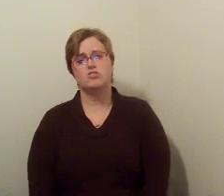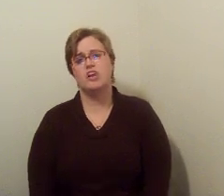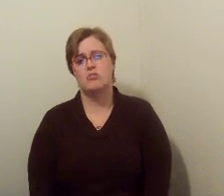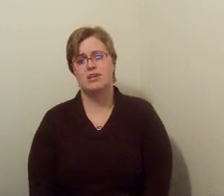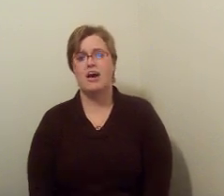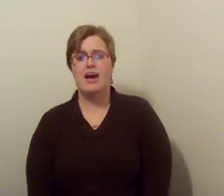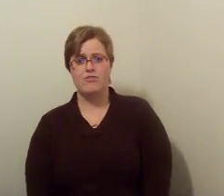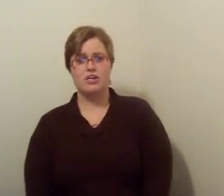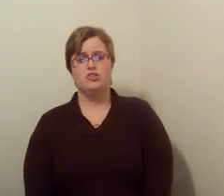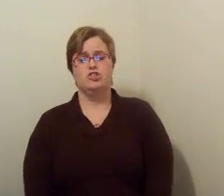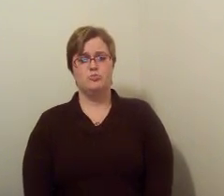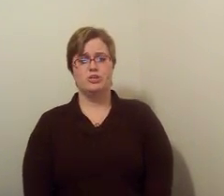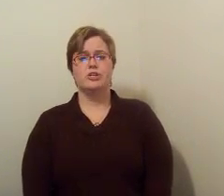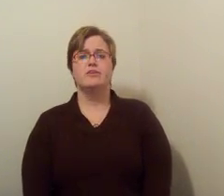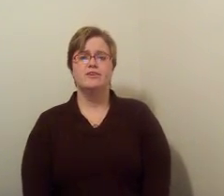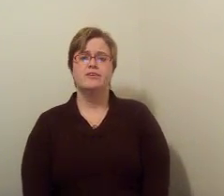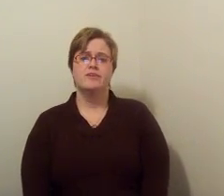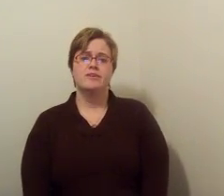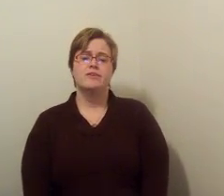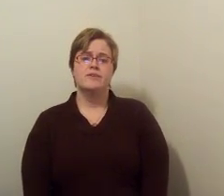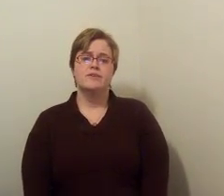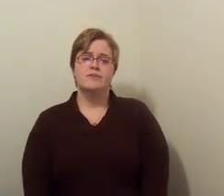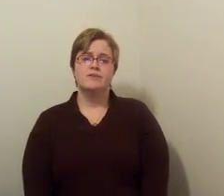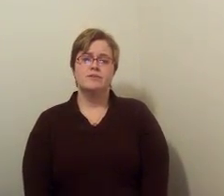job and not having an interpreter.